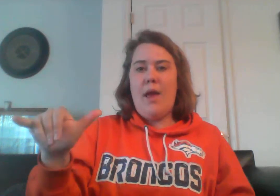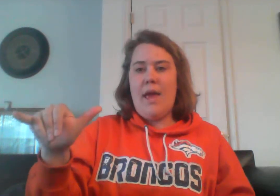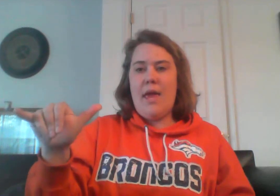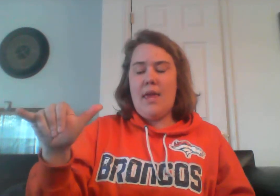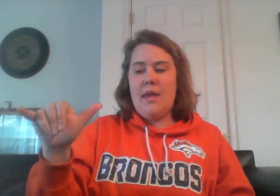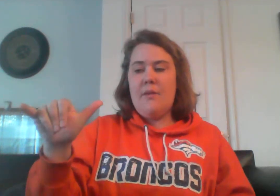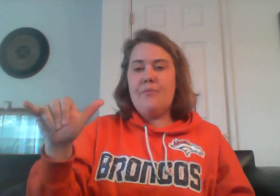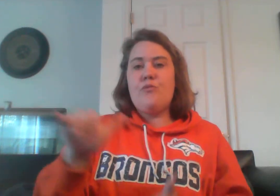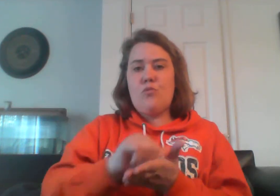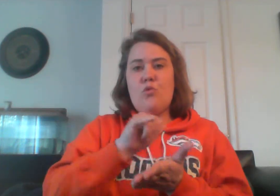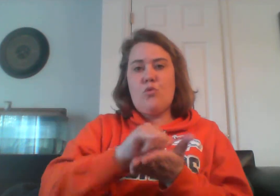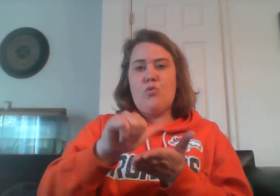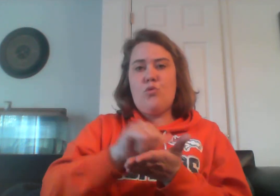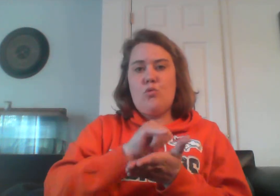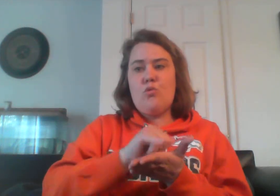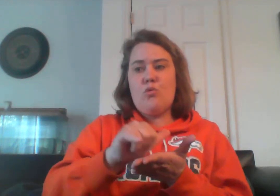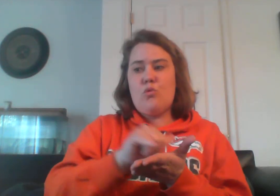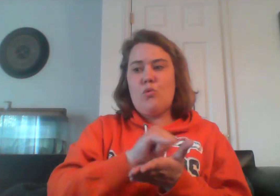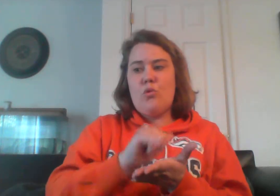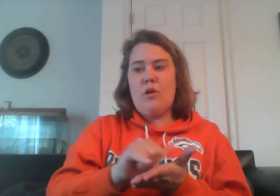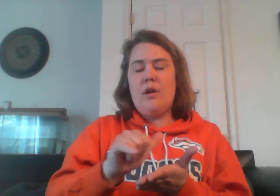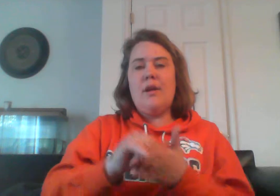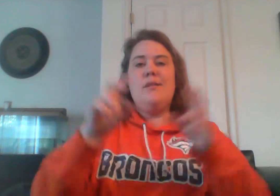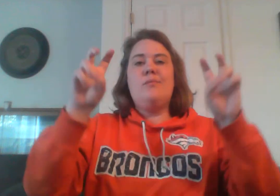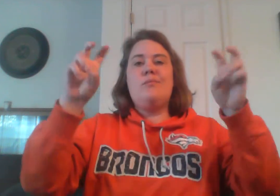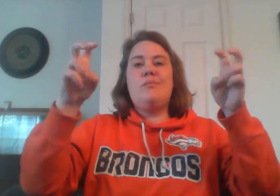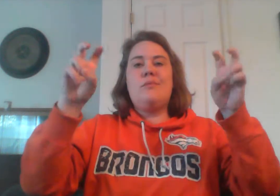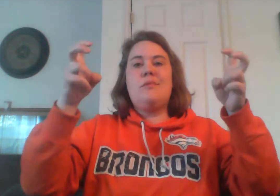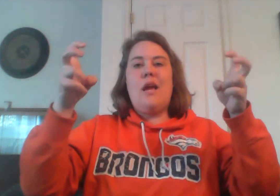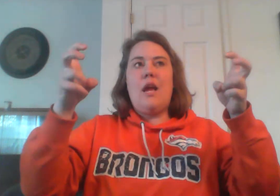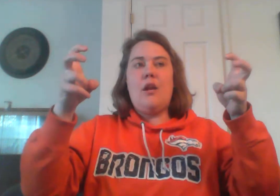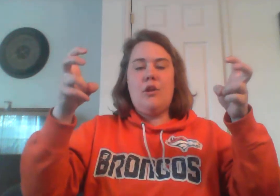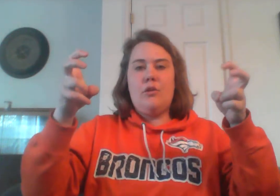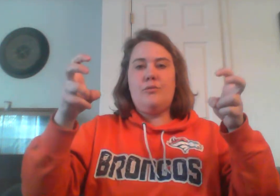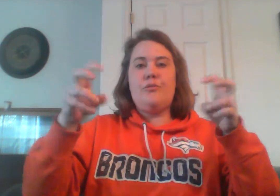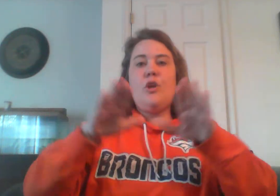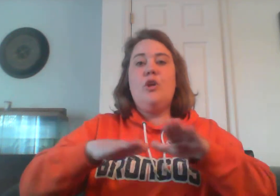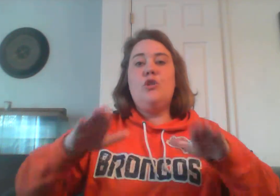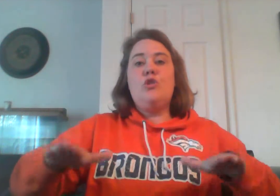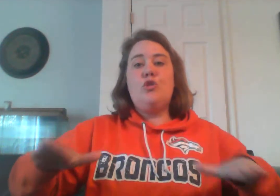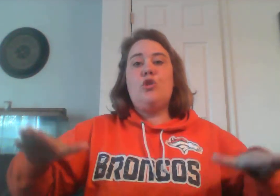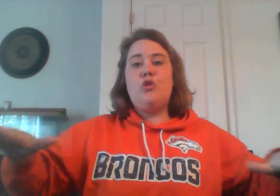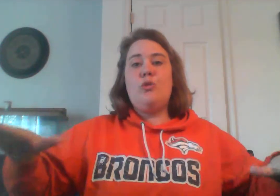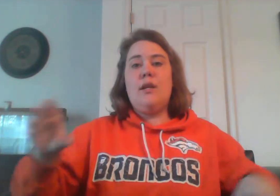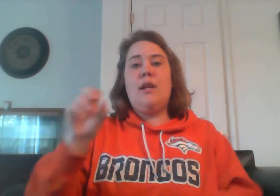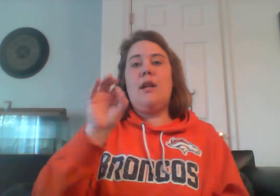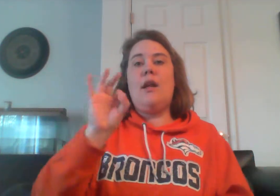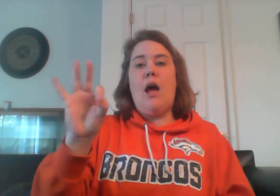I'm a surprise crystal, a little wine, a little candles, and show her why she really fell in love with me in the first place.